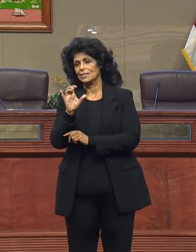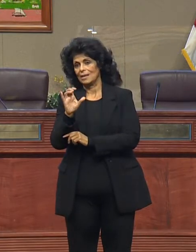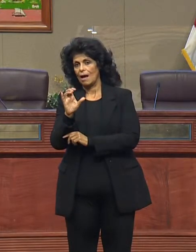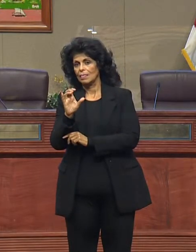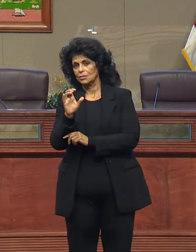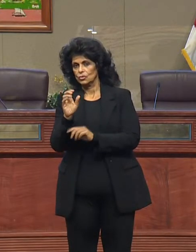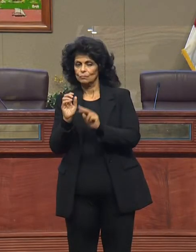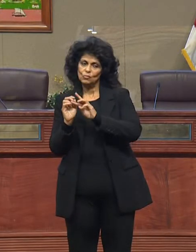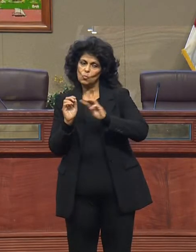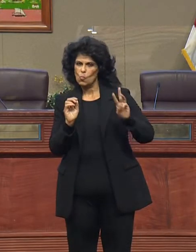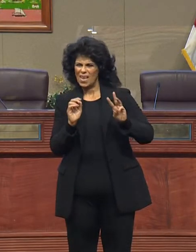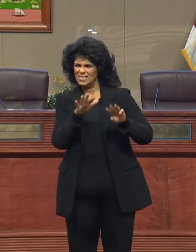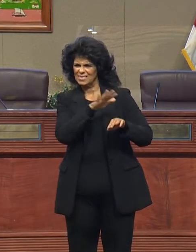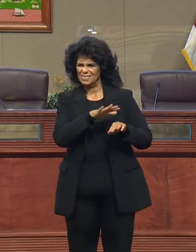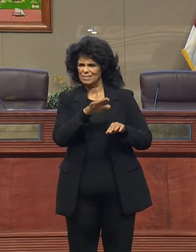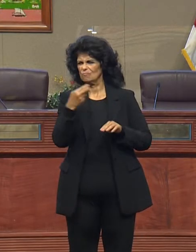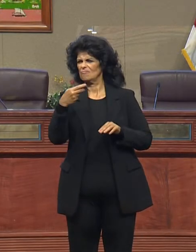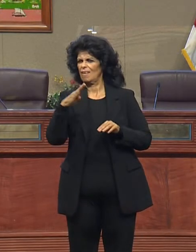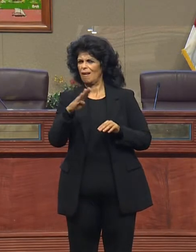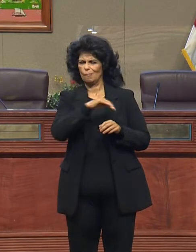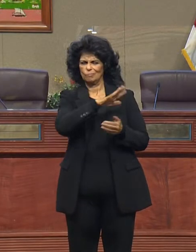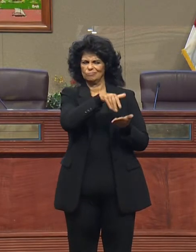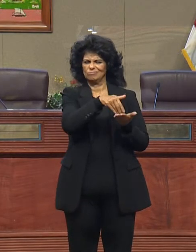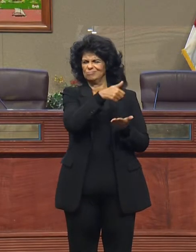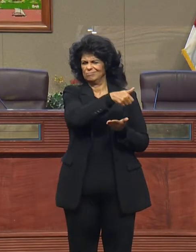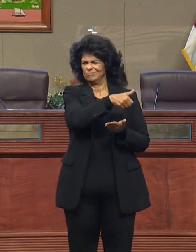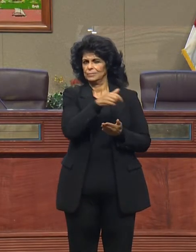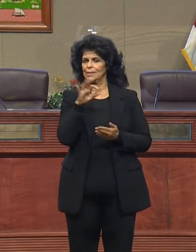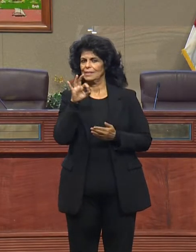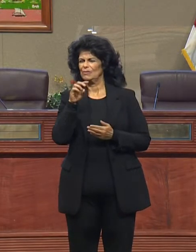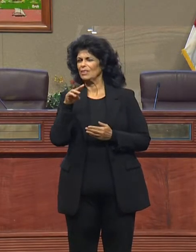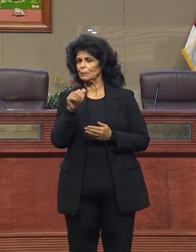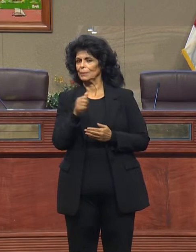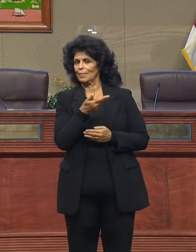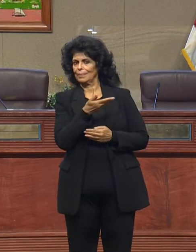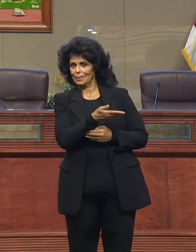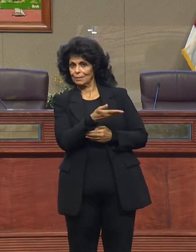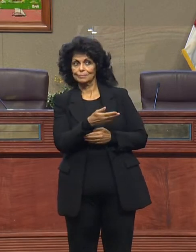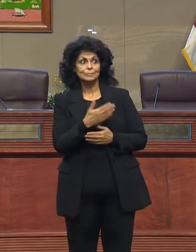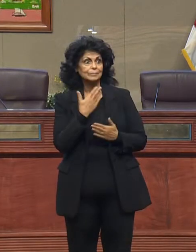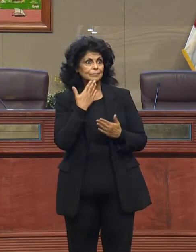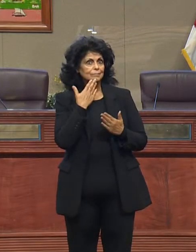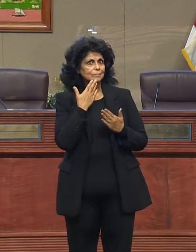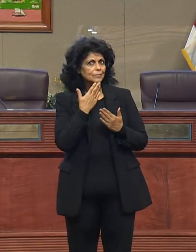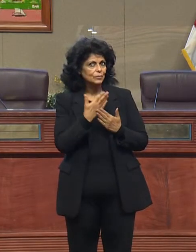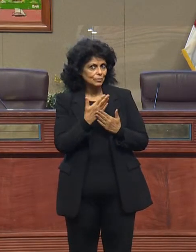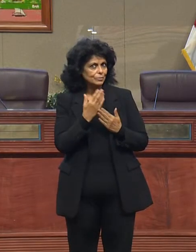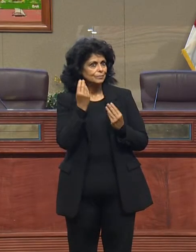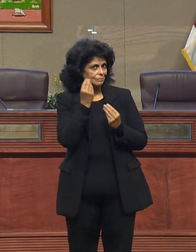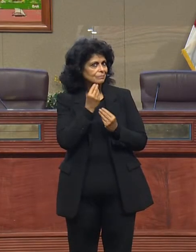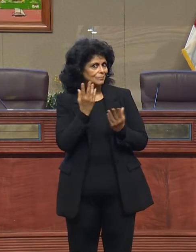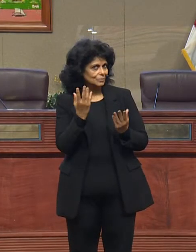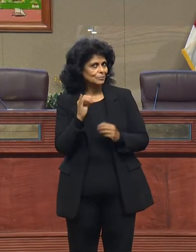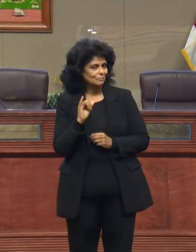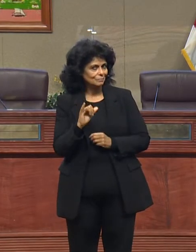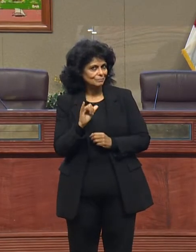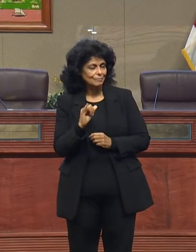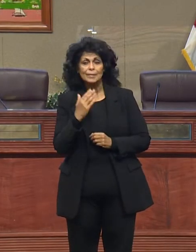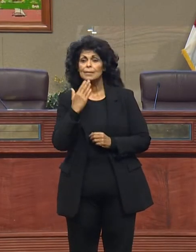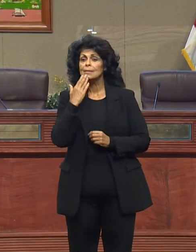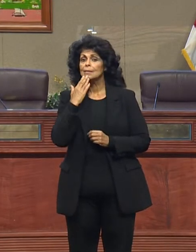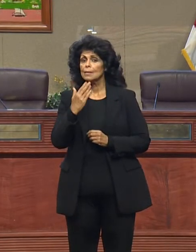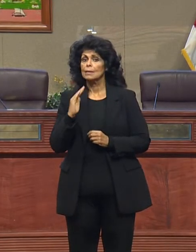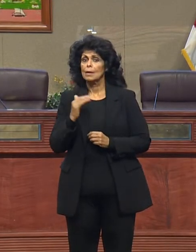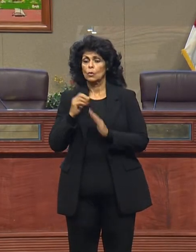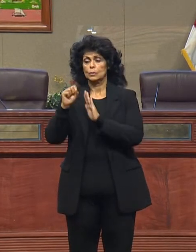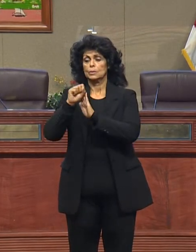site for the FEMA operation. So that's good news. Thank you to our state